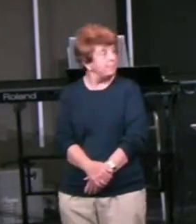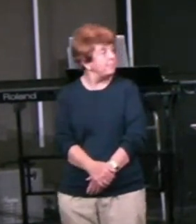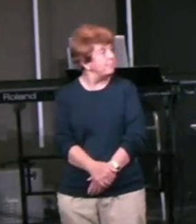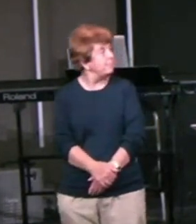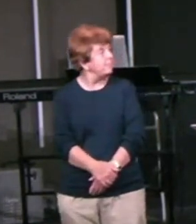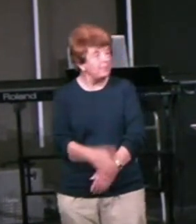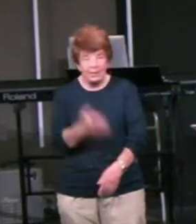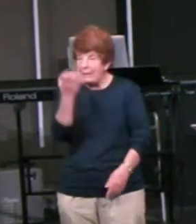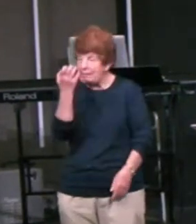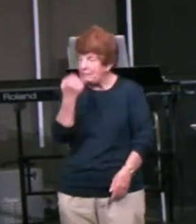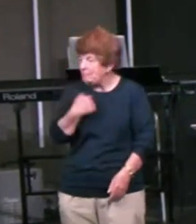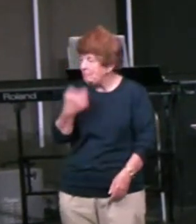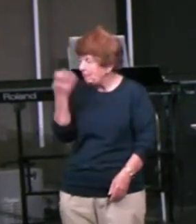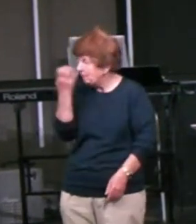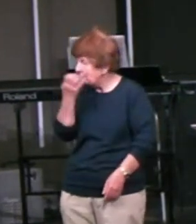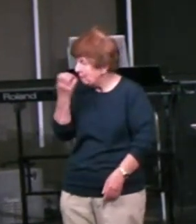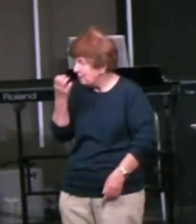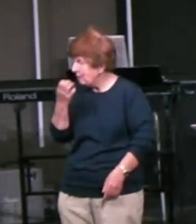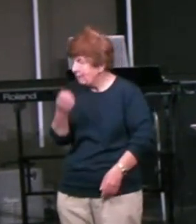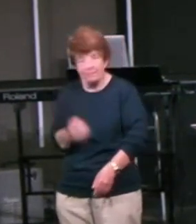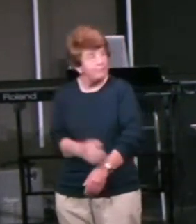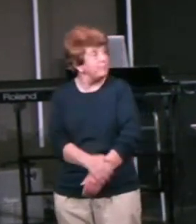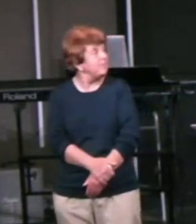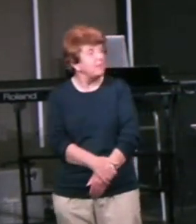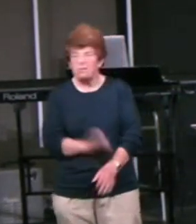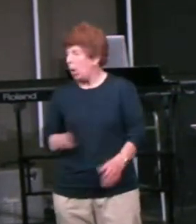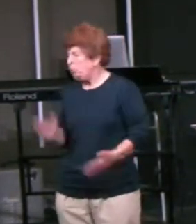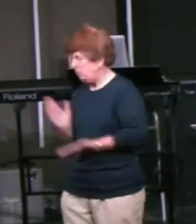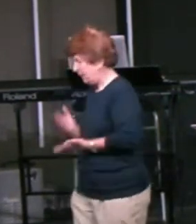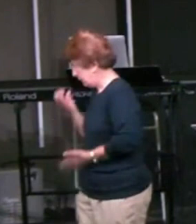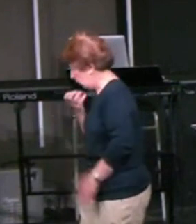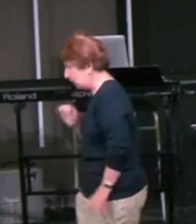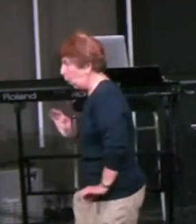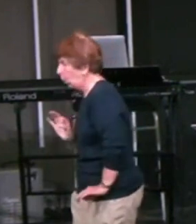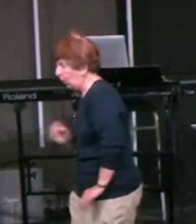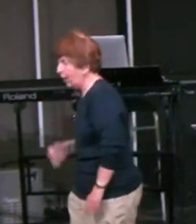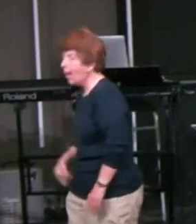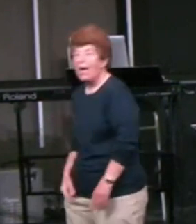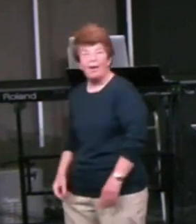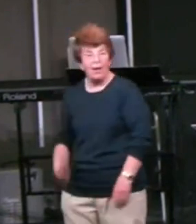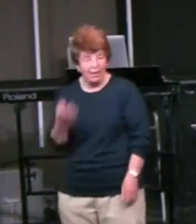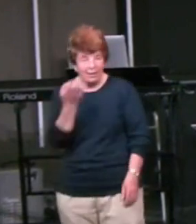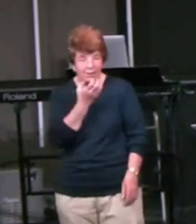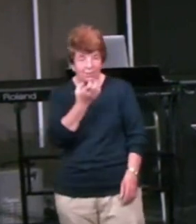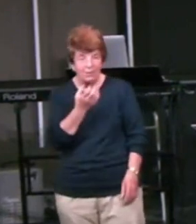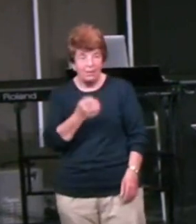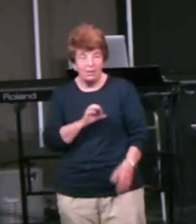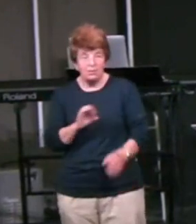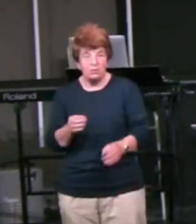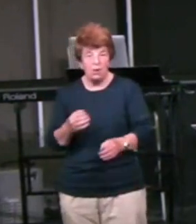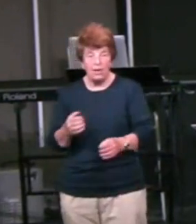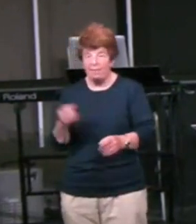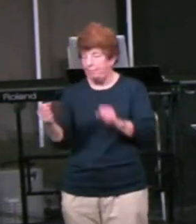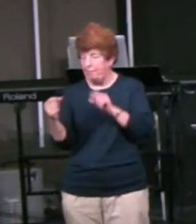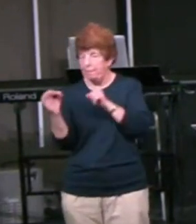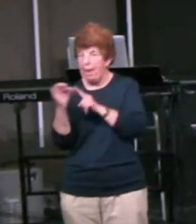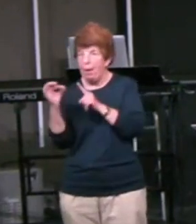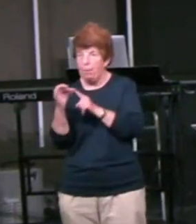I'm sorry that I... Well, no, I'm not really sorry. I was going to say I'm sorry that I don't have a